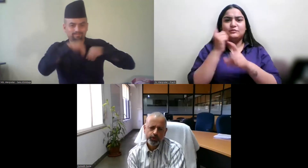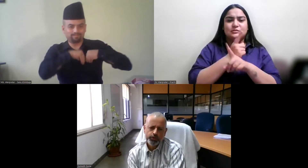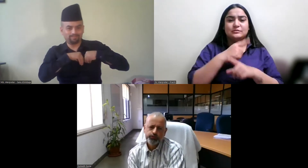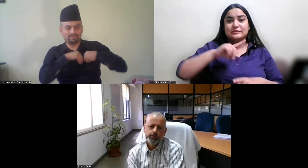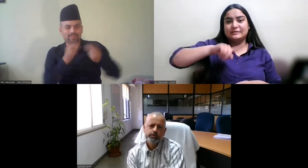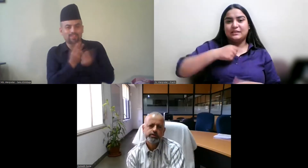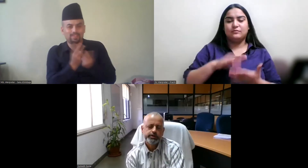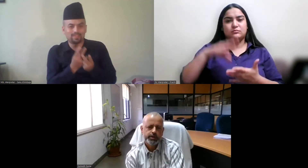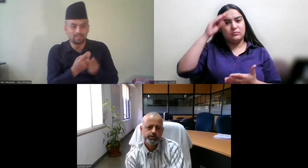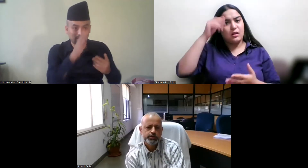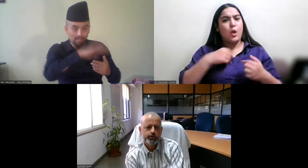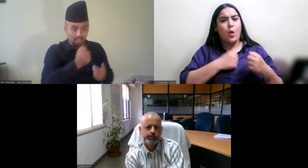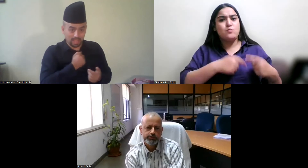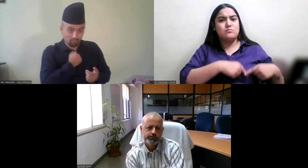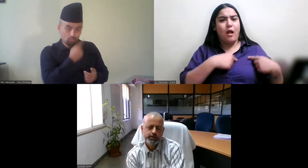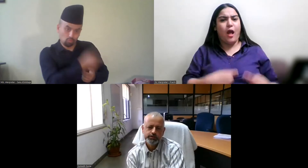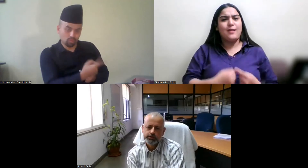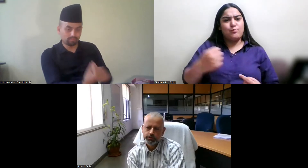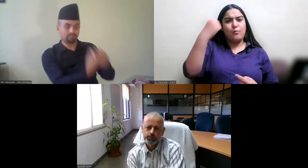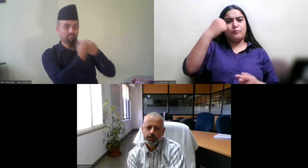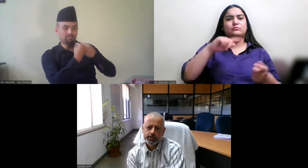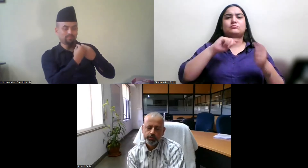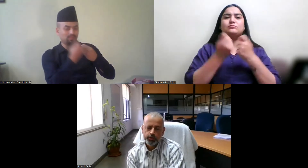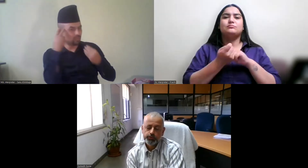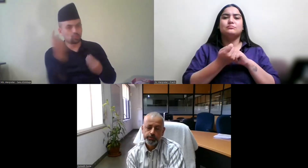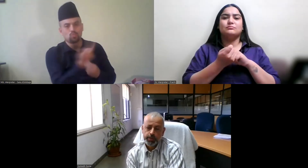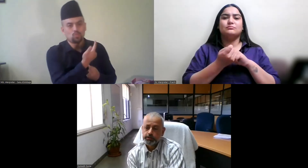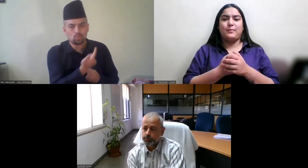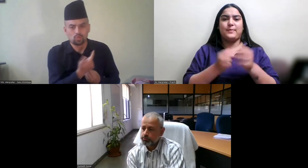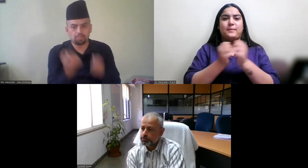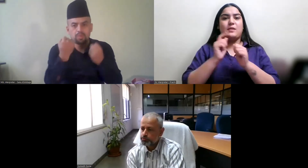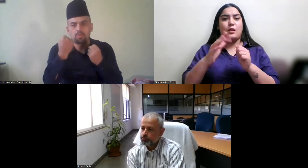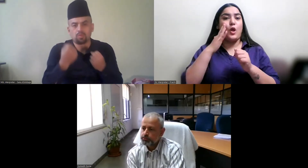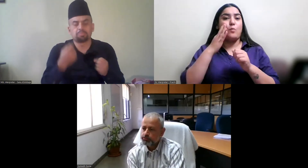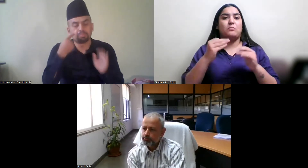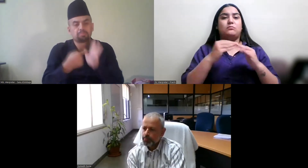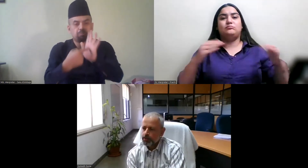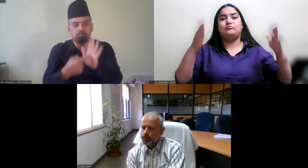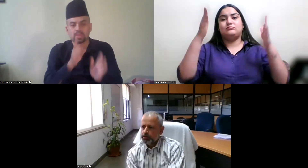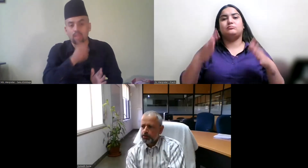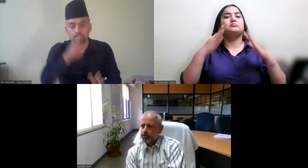very powerful dimension of this initiative, a powerful impact on governance process.